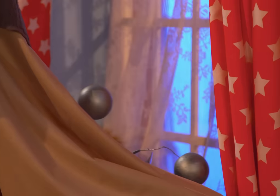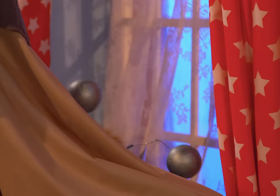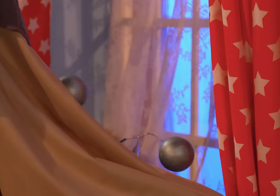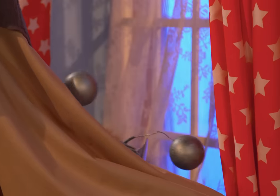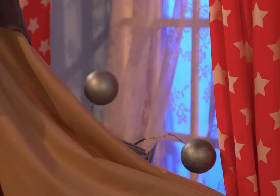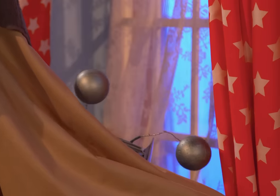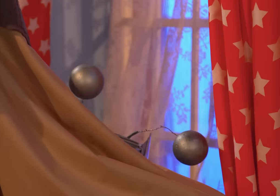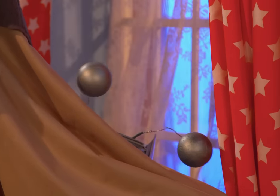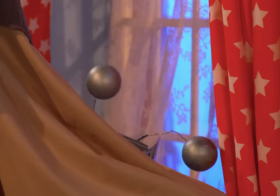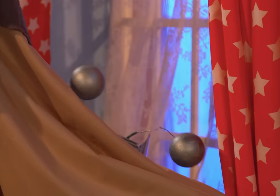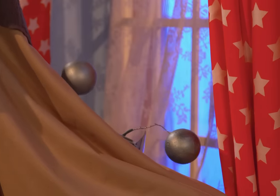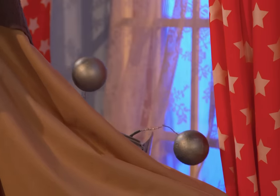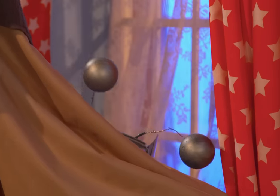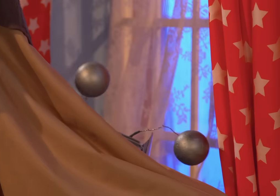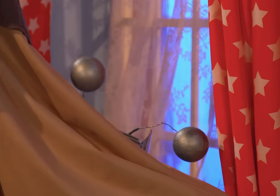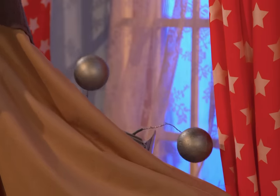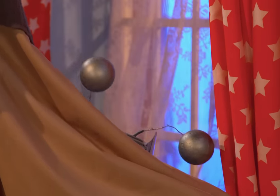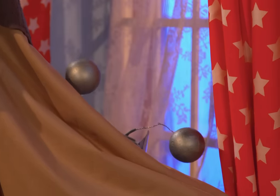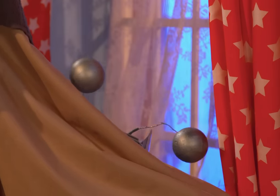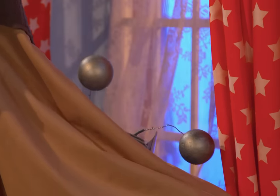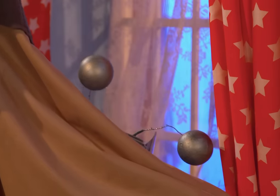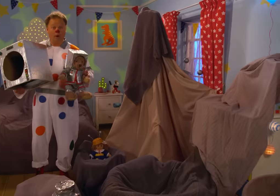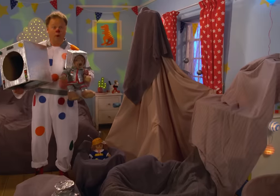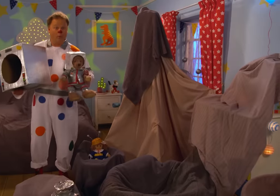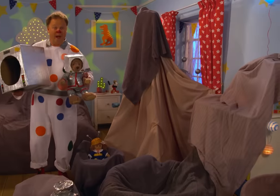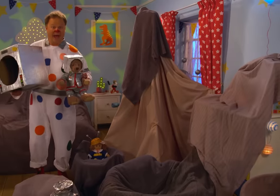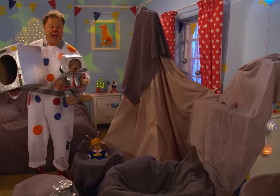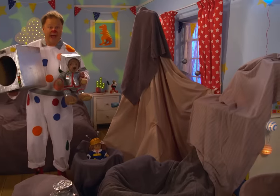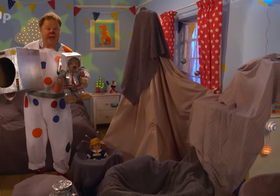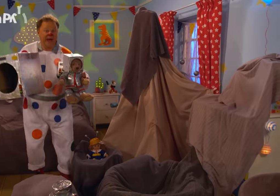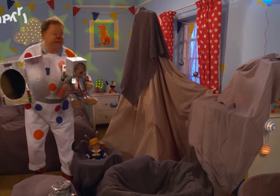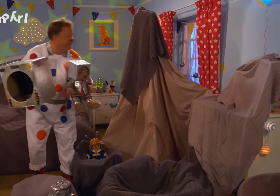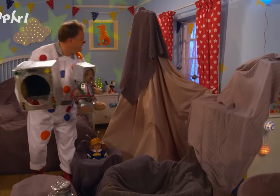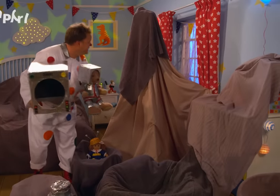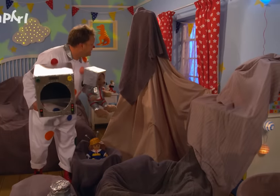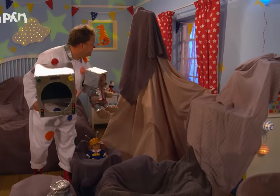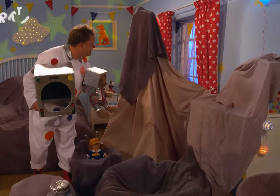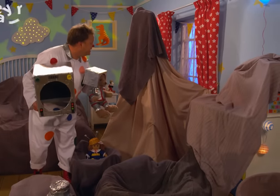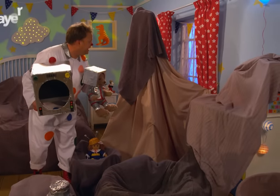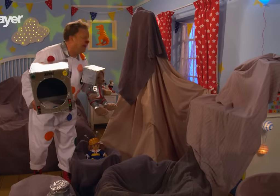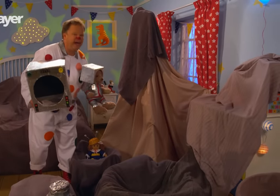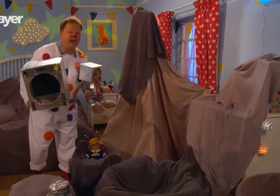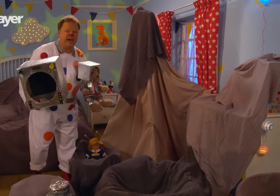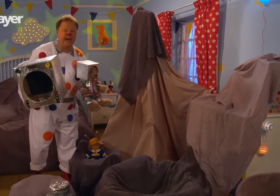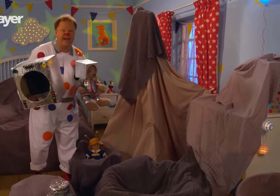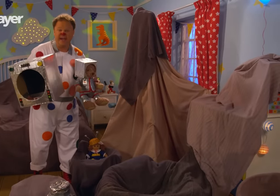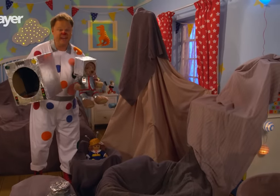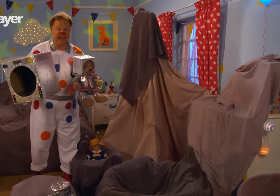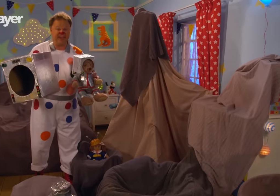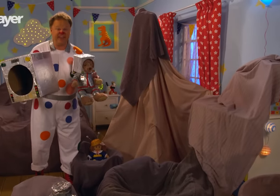Mr. Tumble, look behind that rock. What? Where? There, Mr. Tumble. Nothing